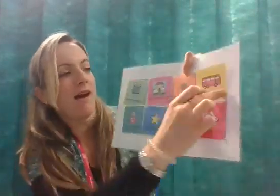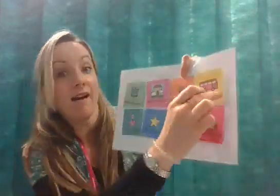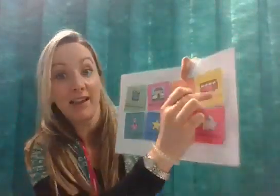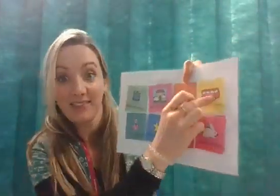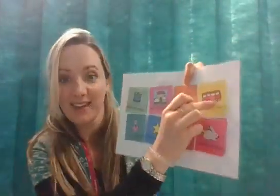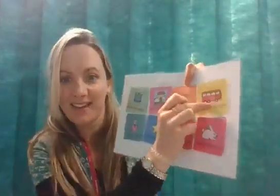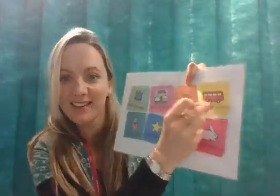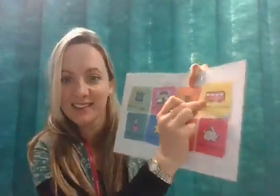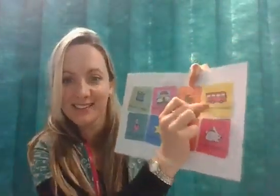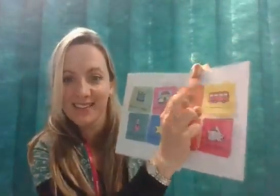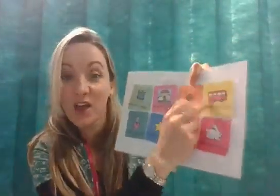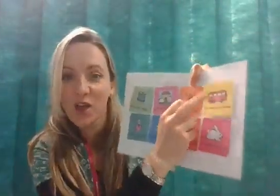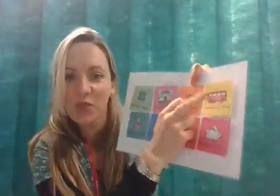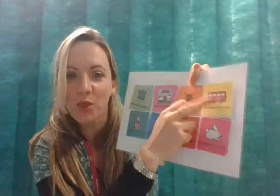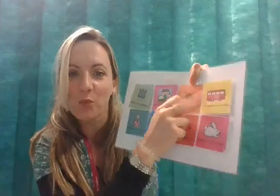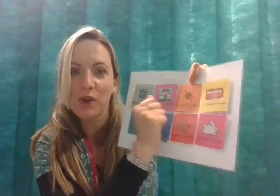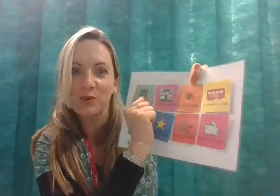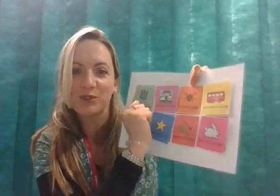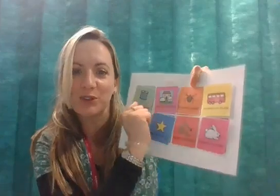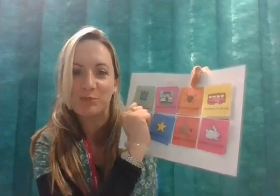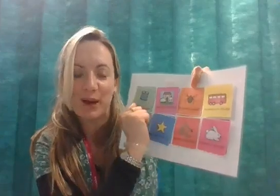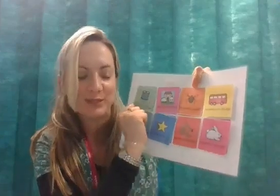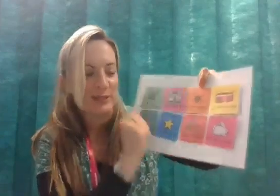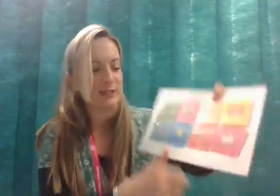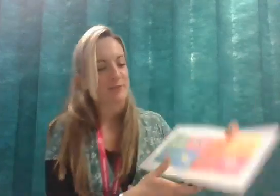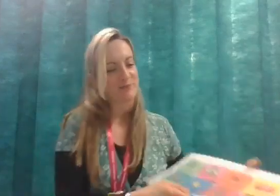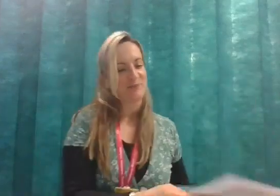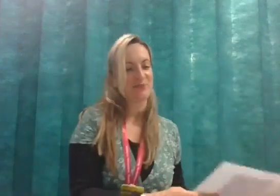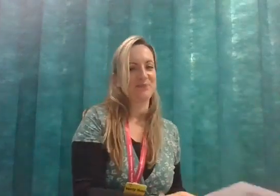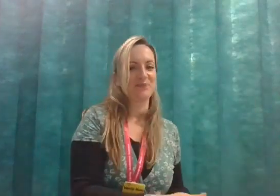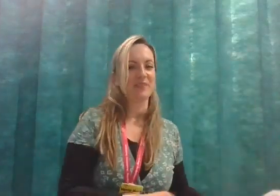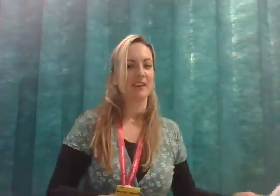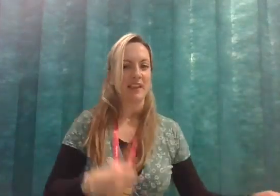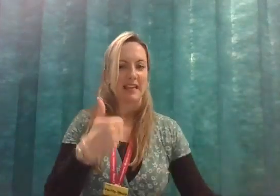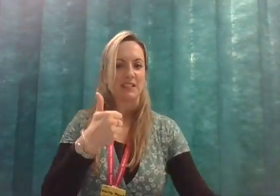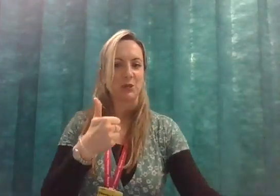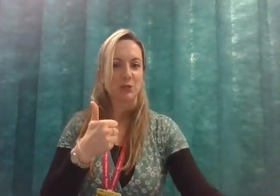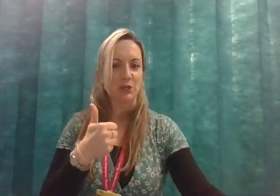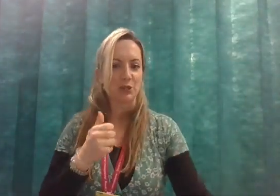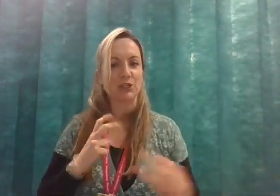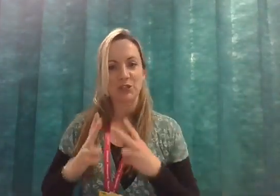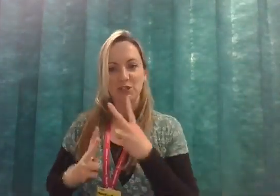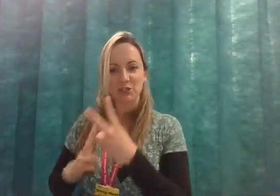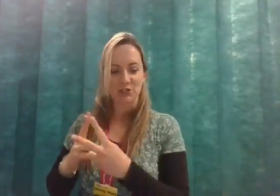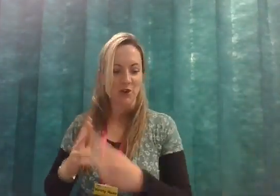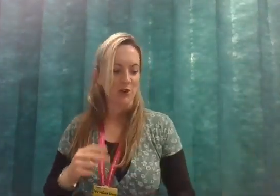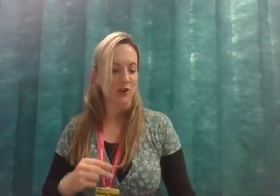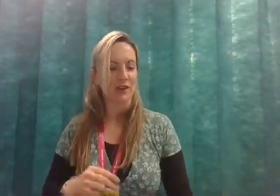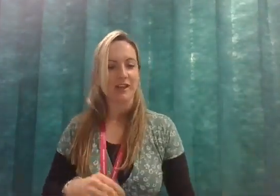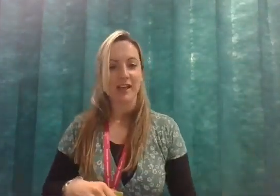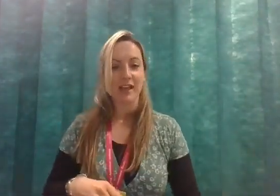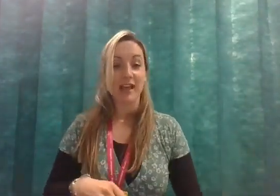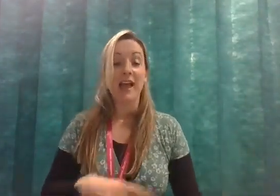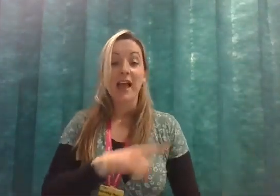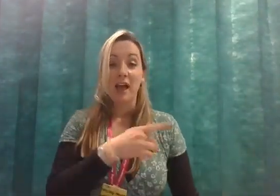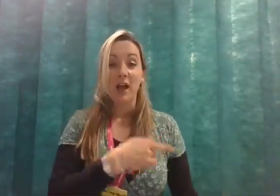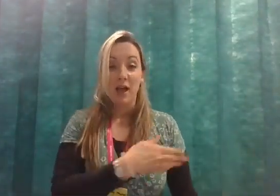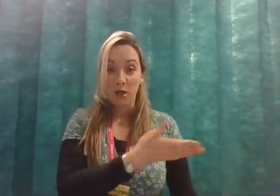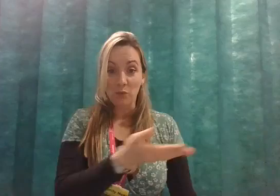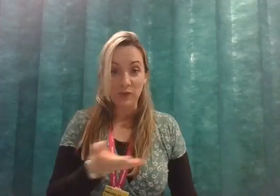I think The Wheels on the Bus. That's a good song. And